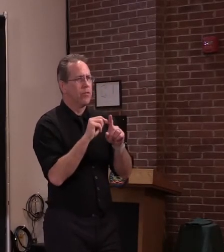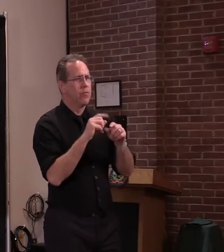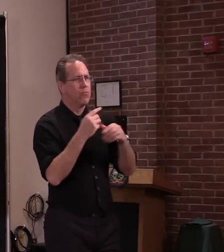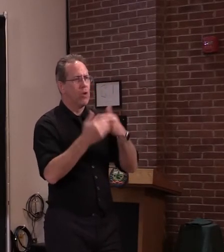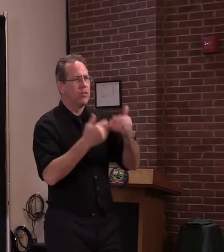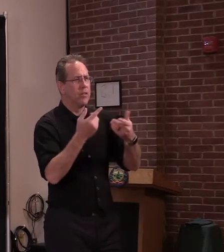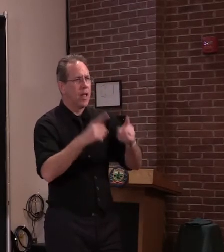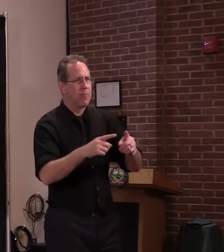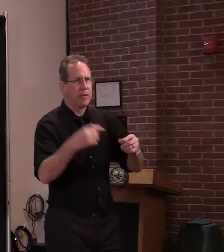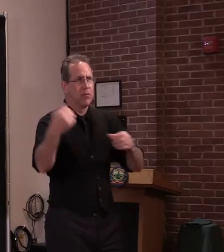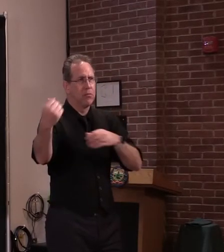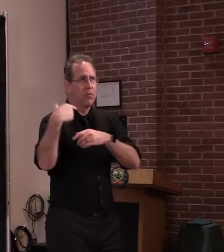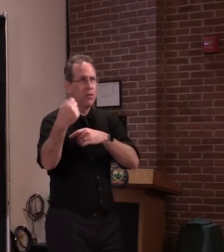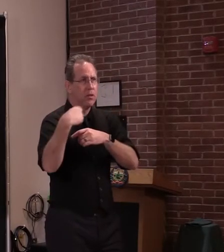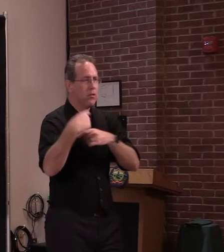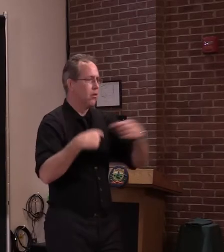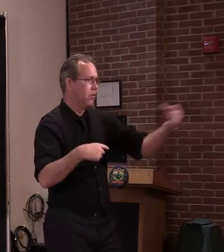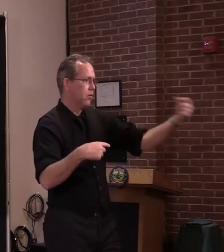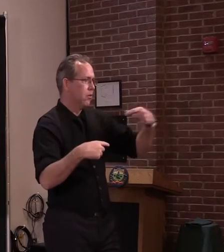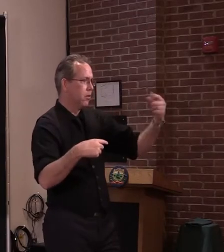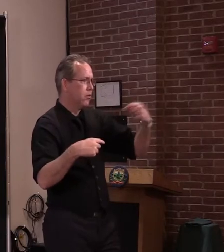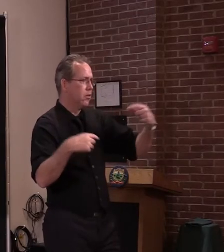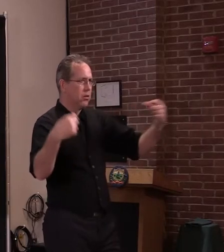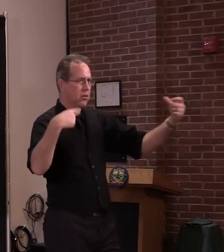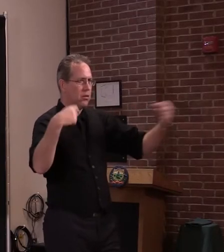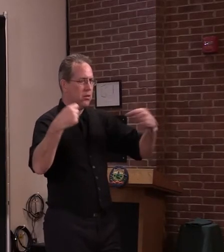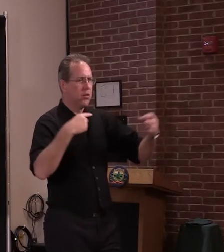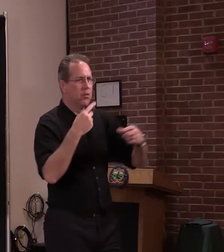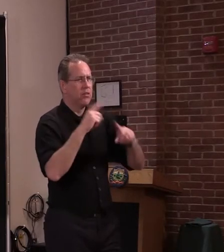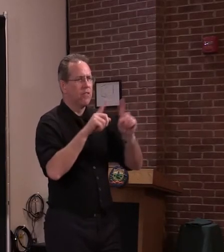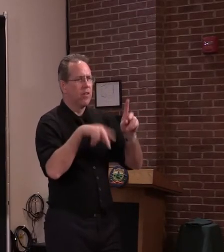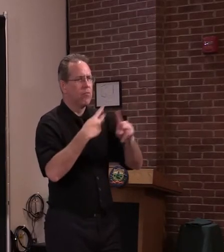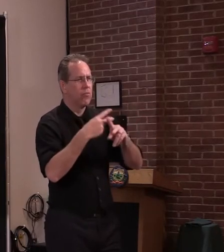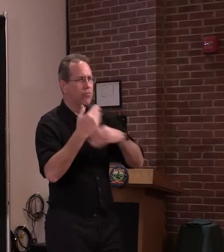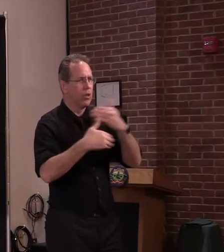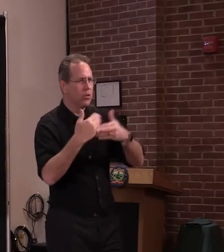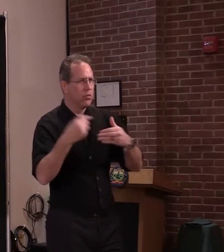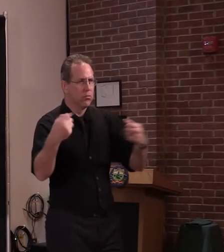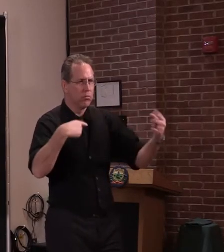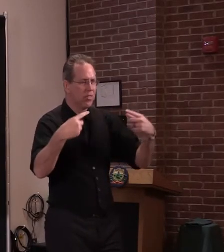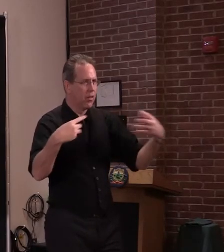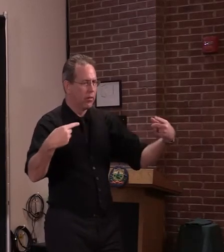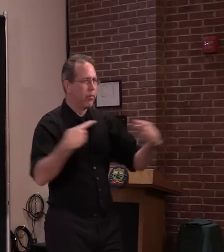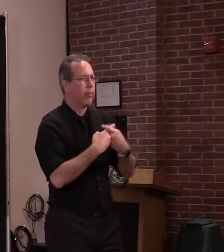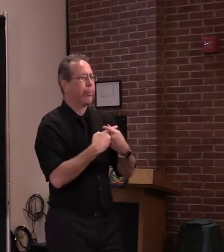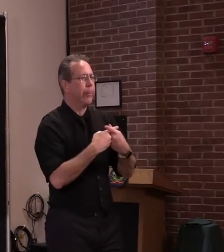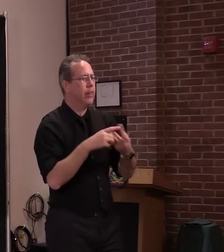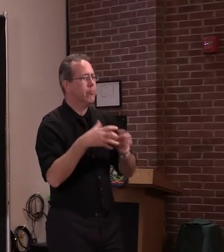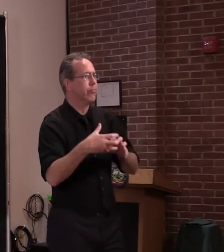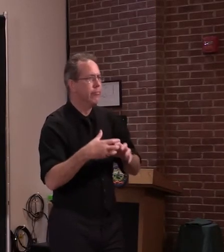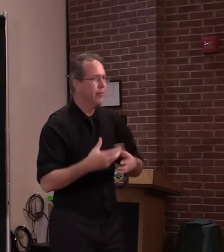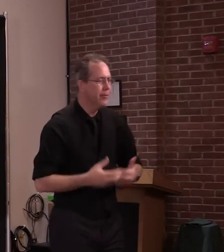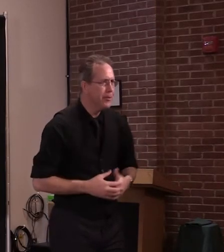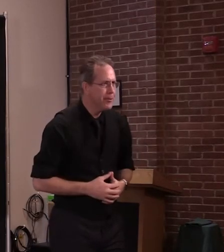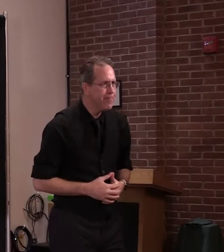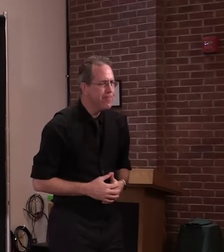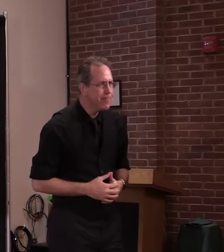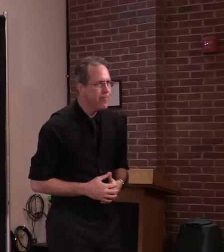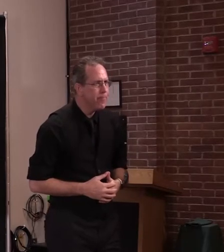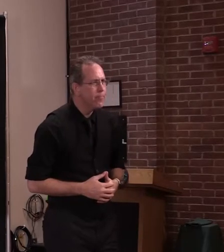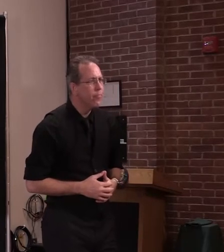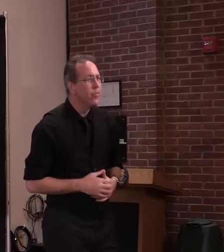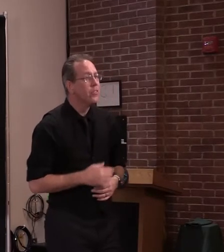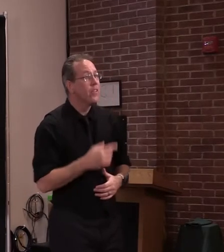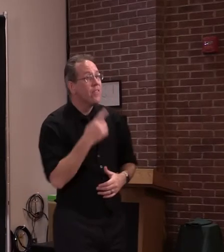same file at the same exact time. We put a process in place to notify us immediately if it happens again